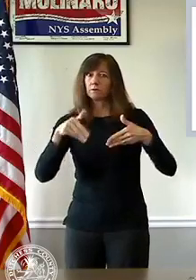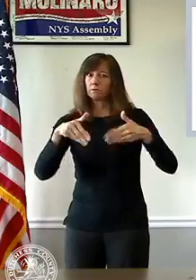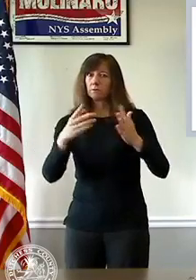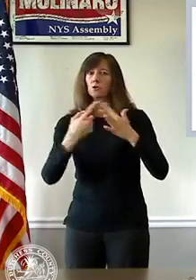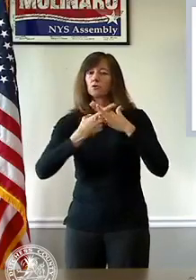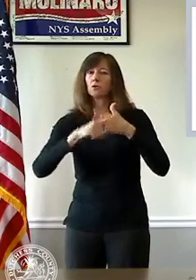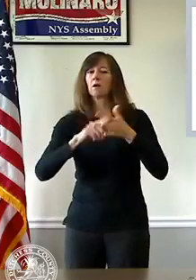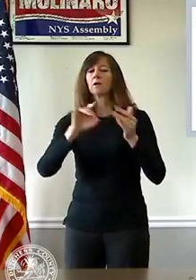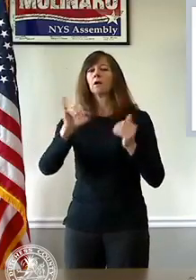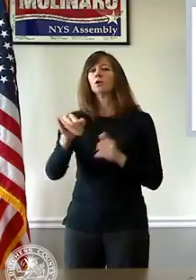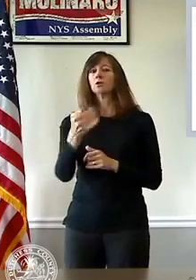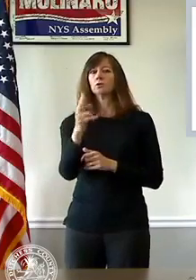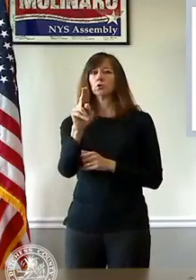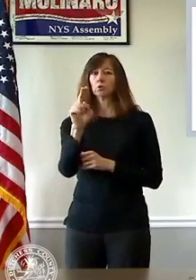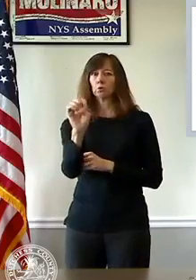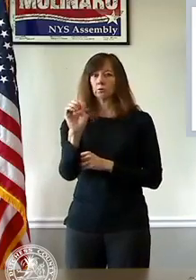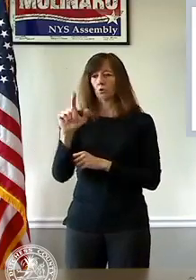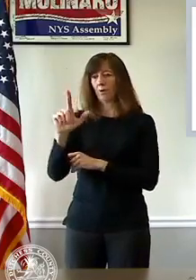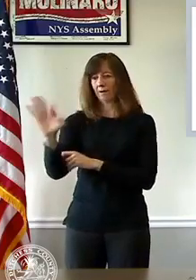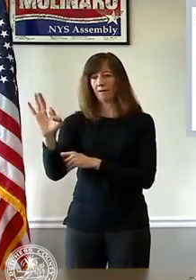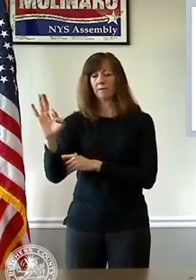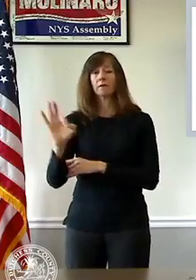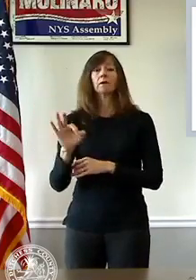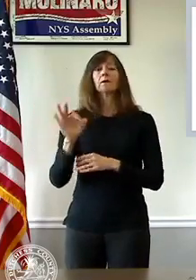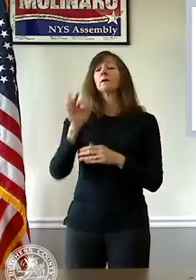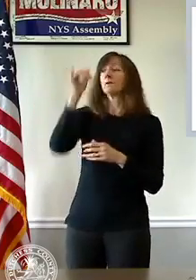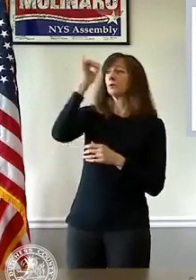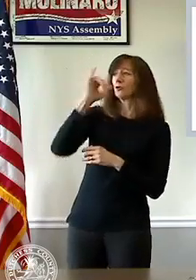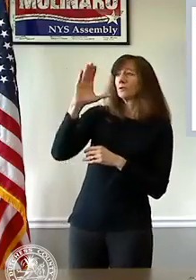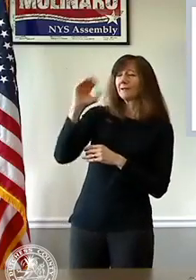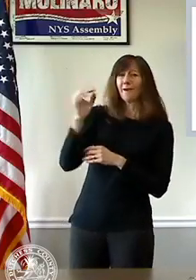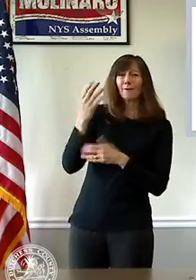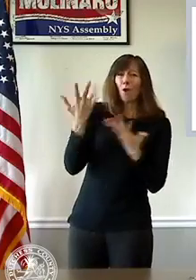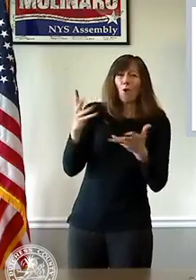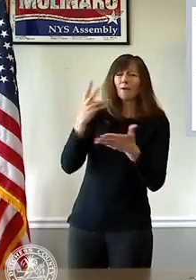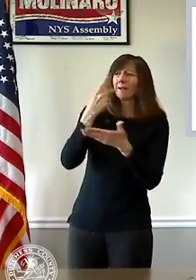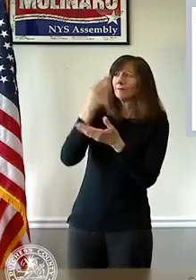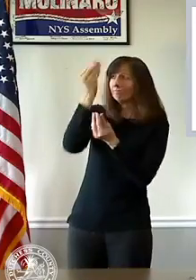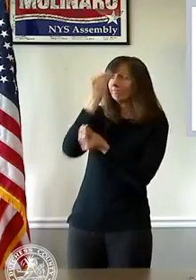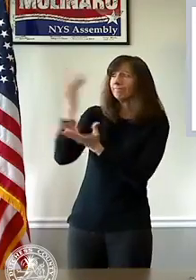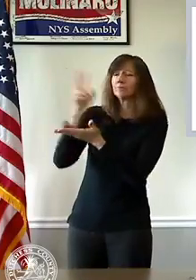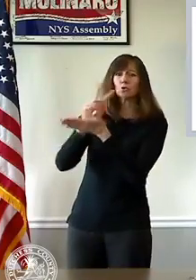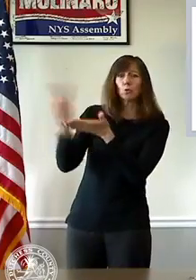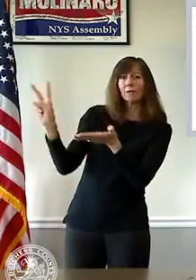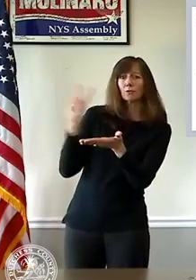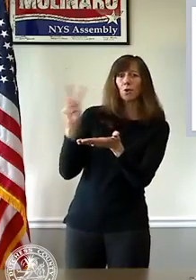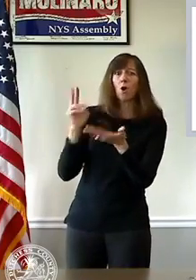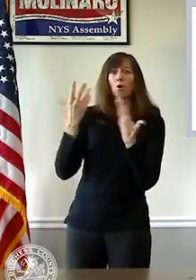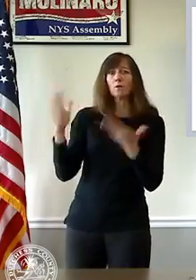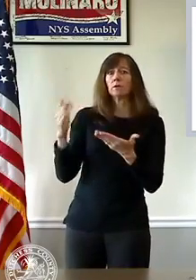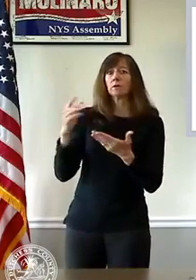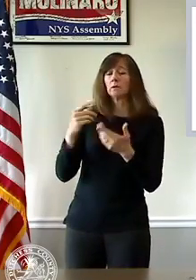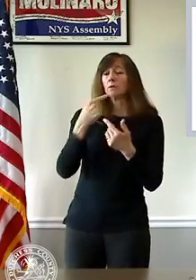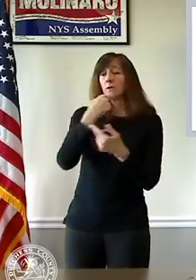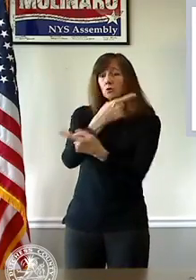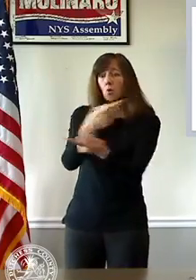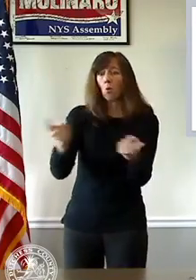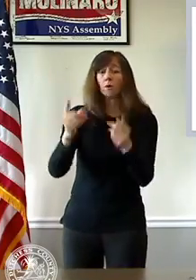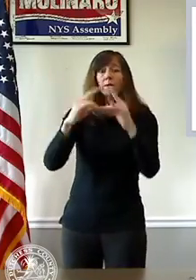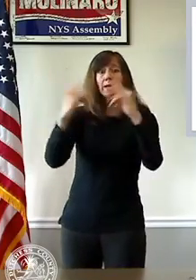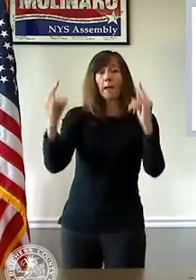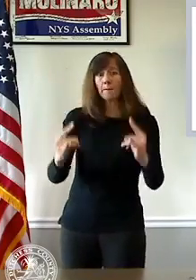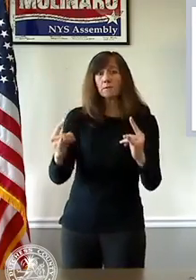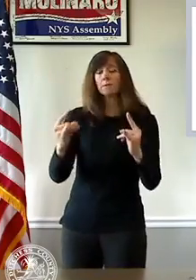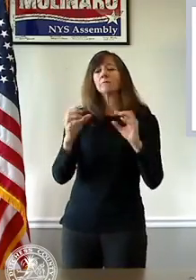29th. Dutchess County already advised 2 weeks ago those who administer camps in the county that they could proceed on or